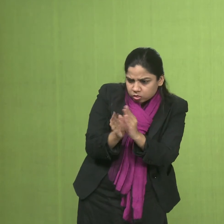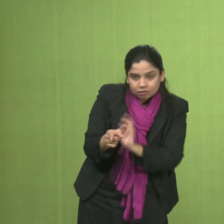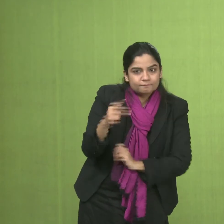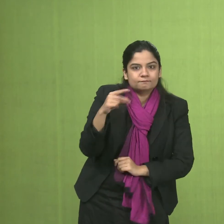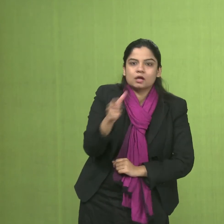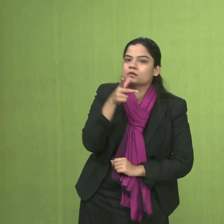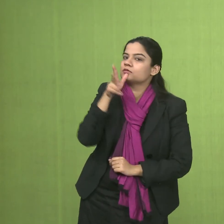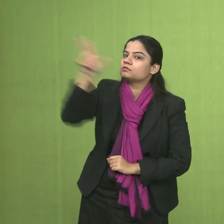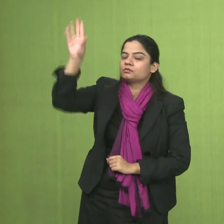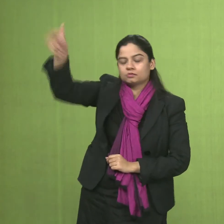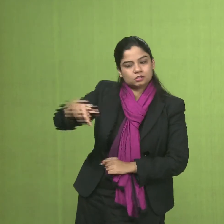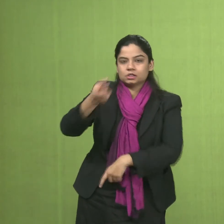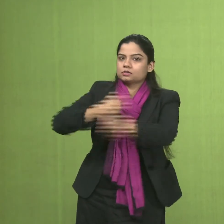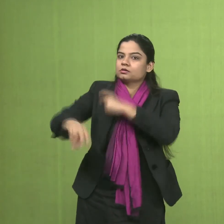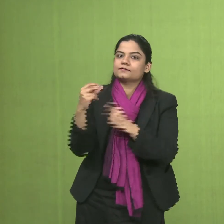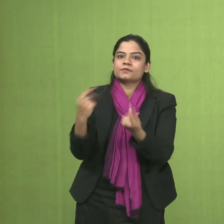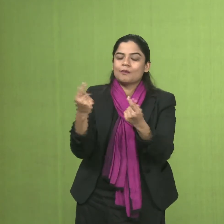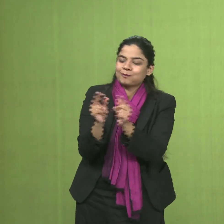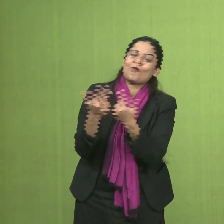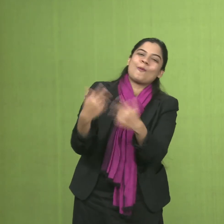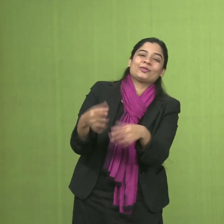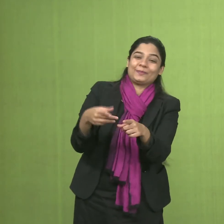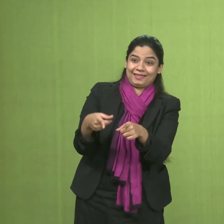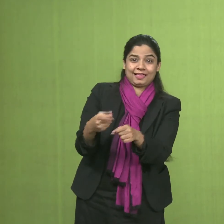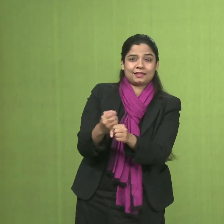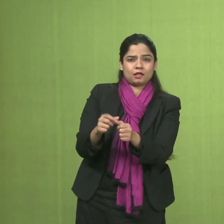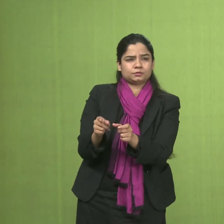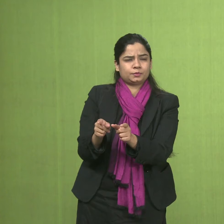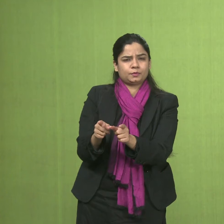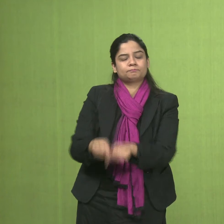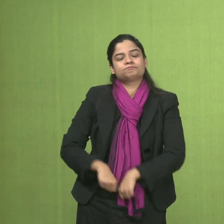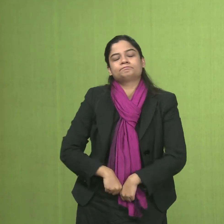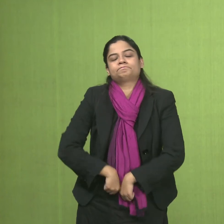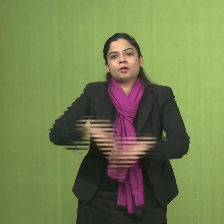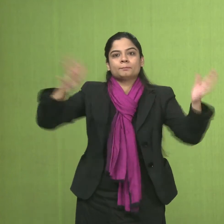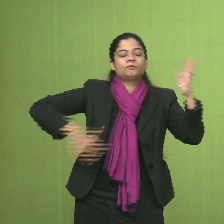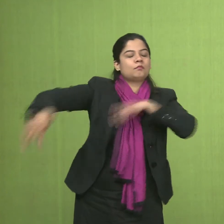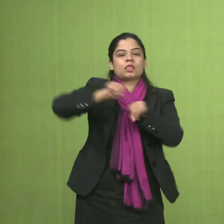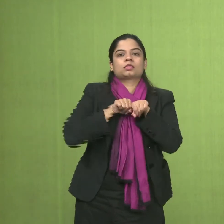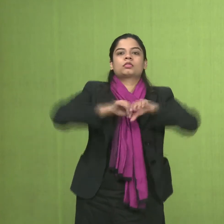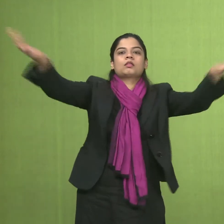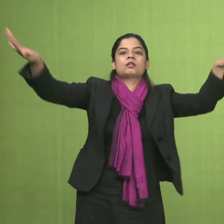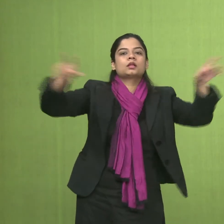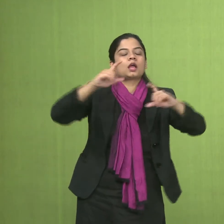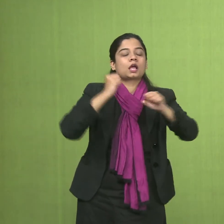exposed. Immediately get it replaced if it is cut out, because it can cause fire or it can cause